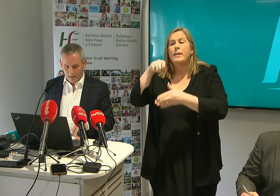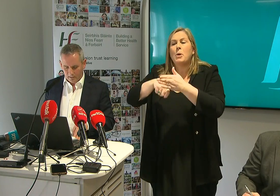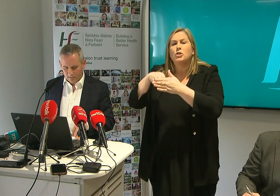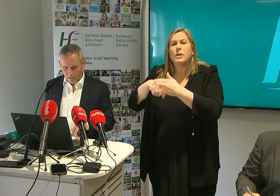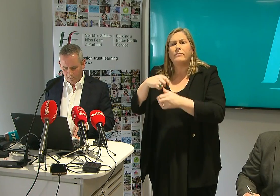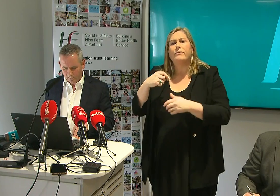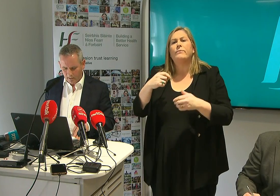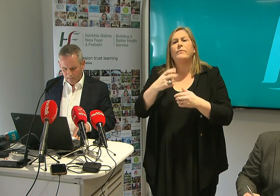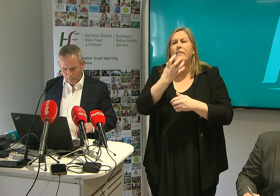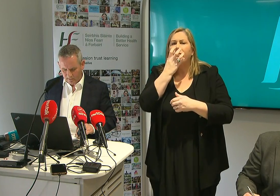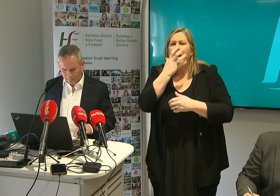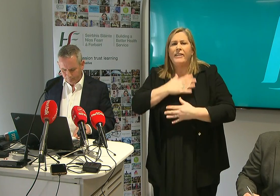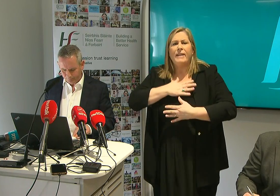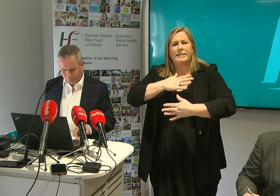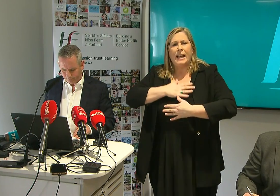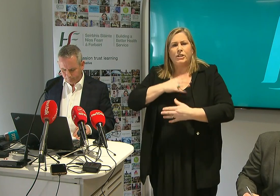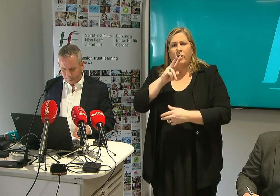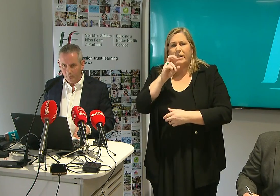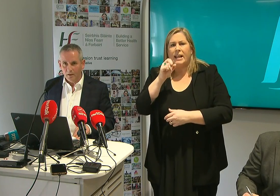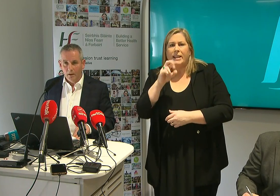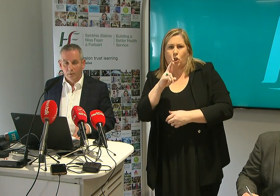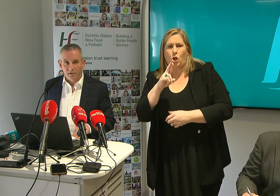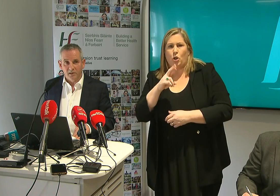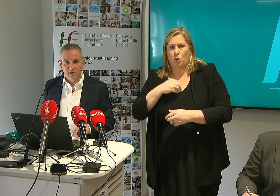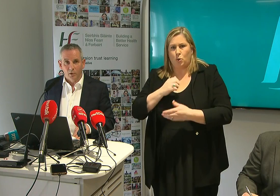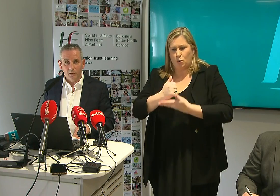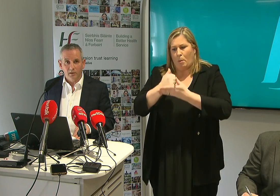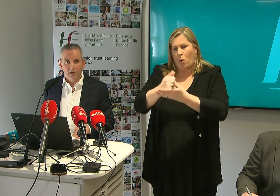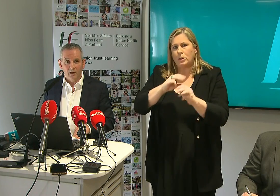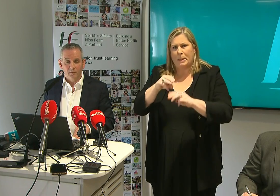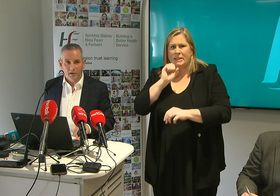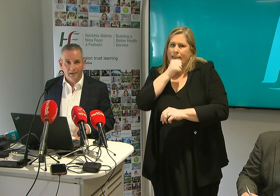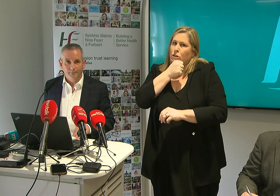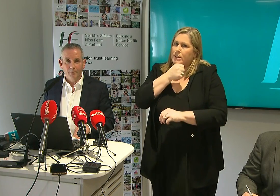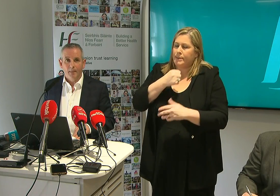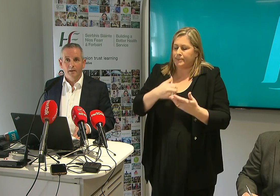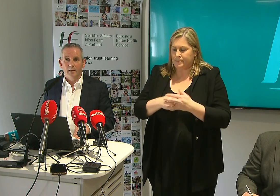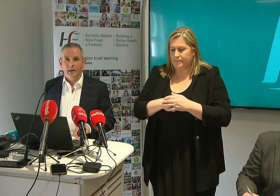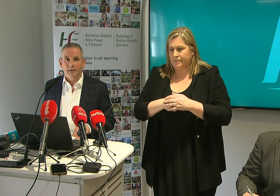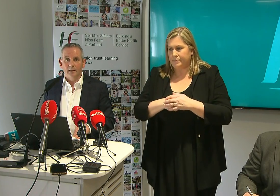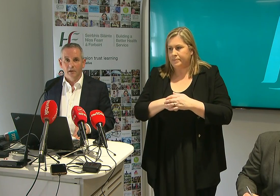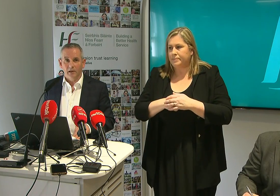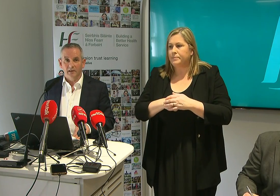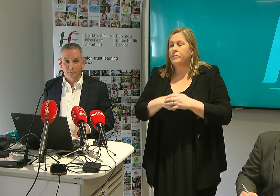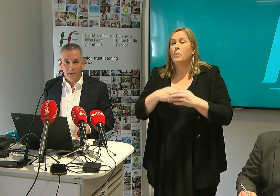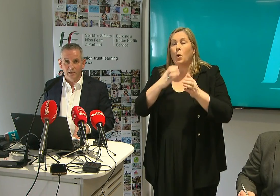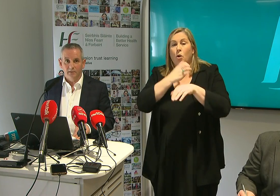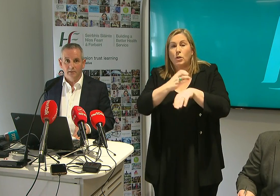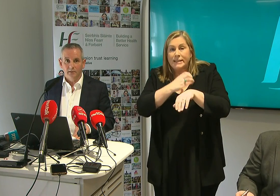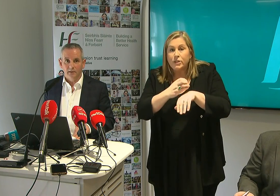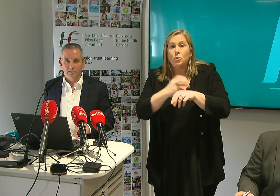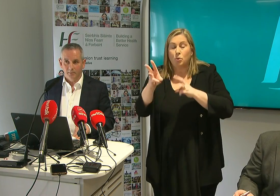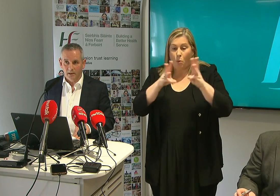ventilators to support our acute system. We're continuing to work on the modelling, and the modelling is